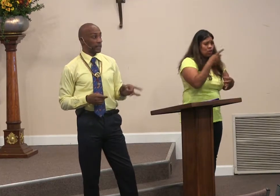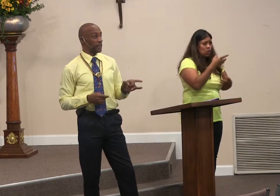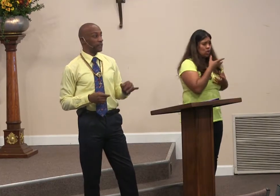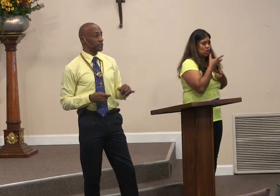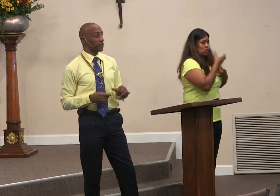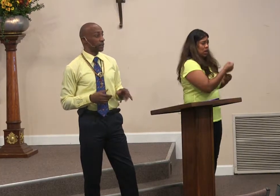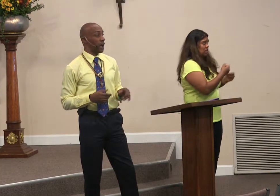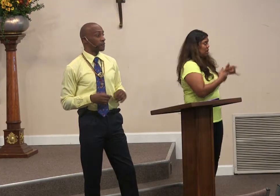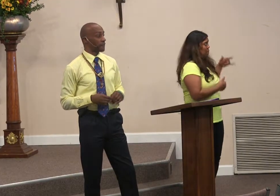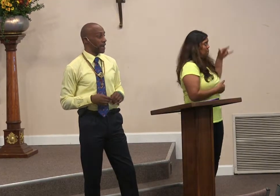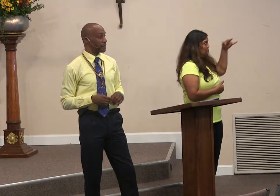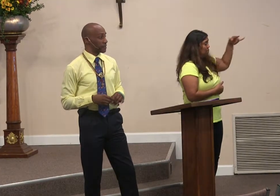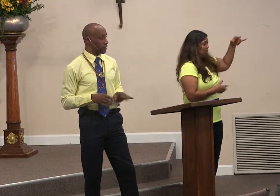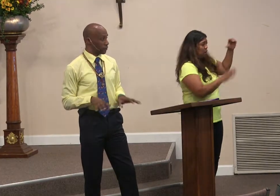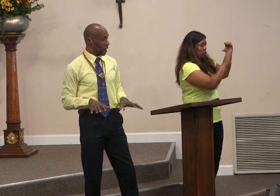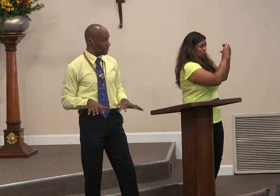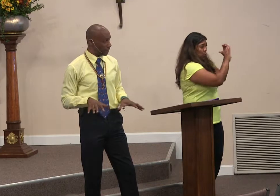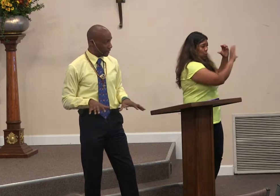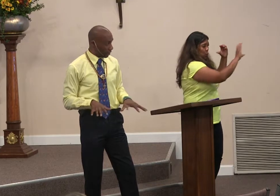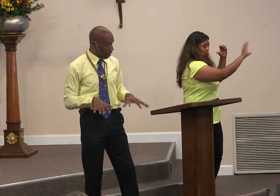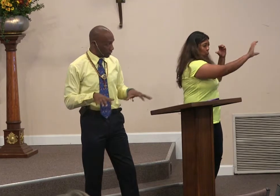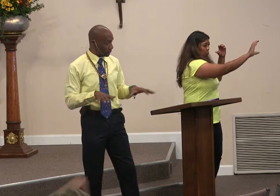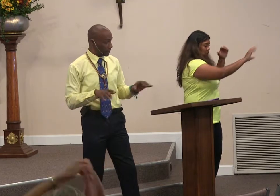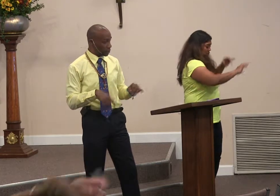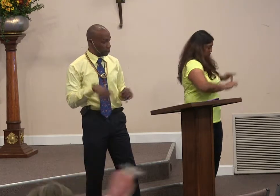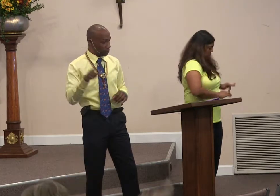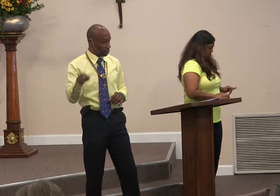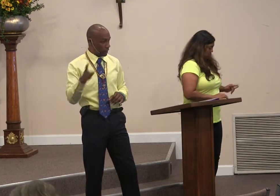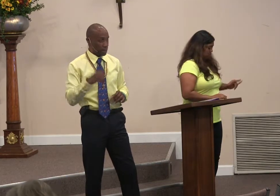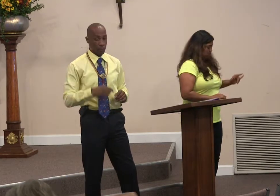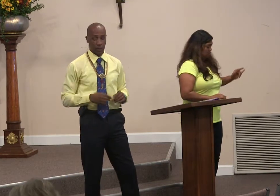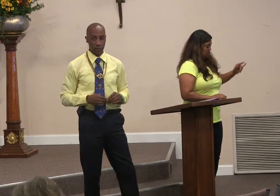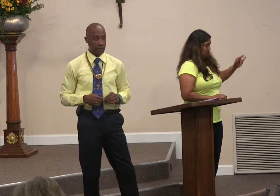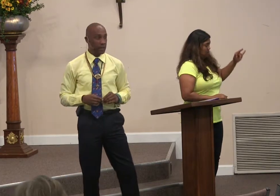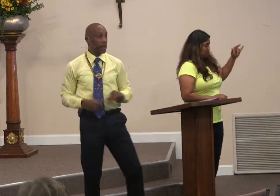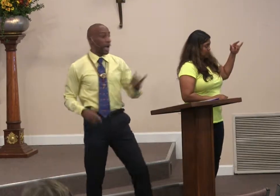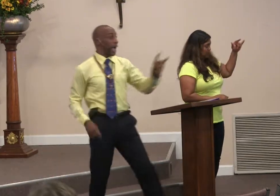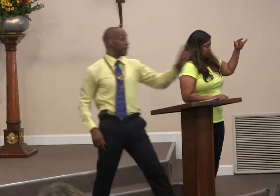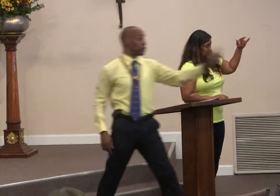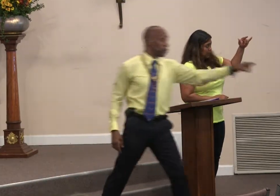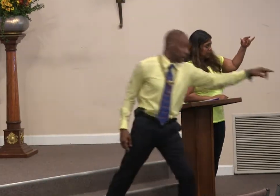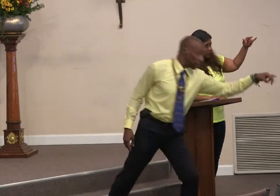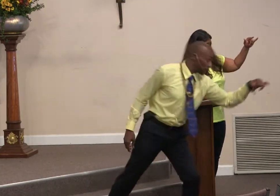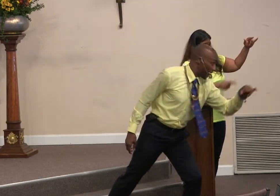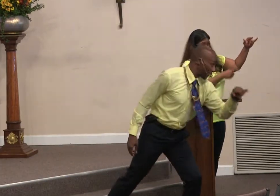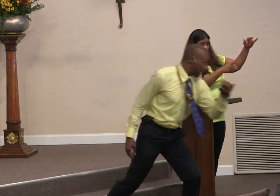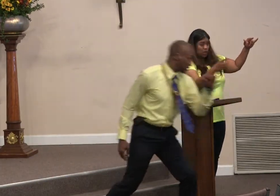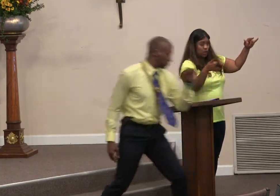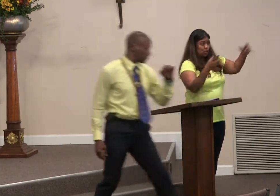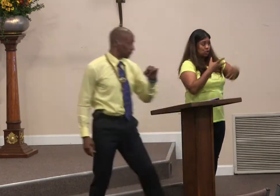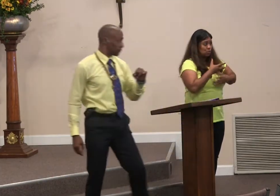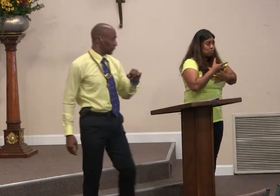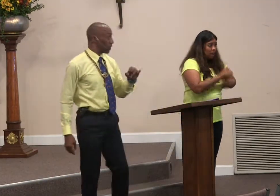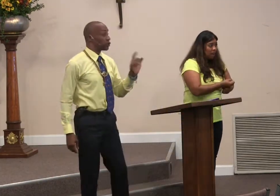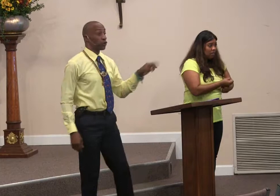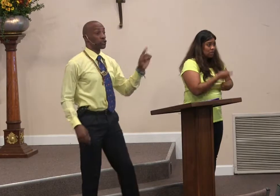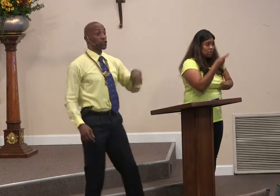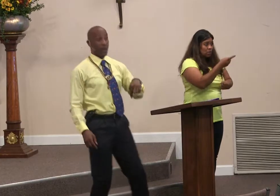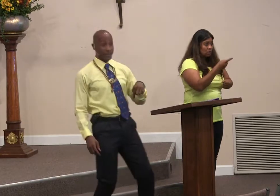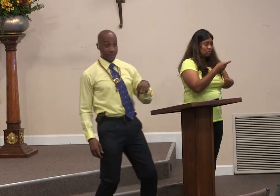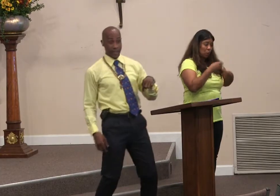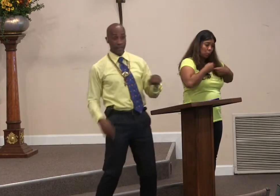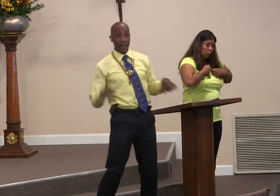that leaves the confines of gravity long enough to get you from point A to point B, and you're not flying it?